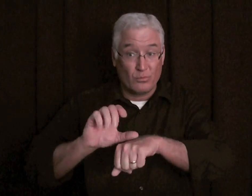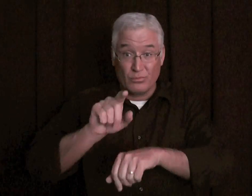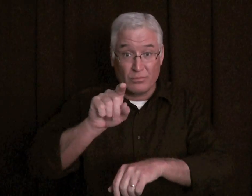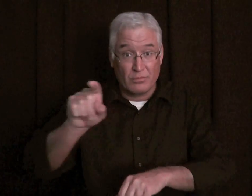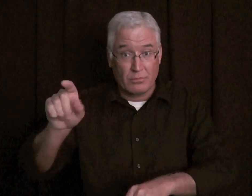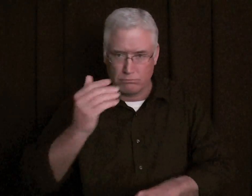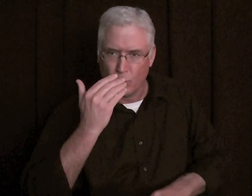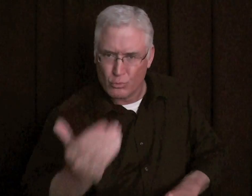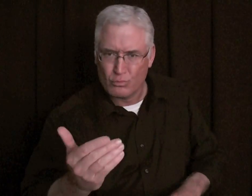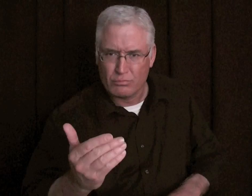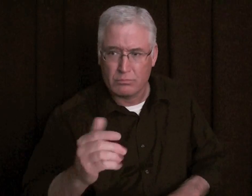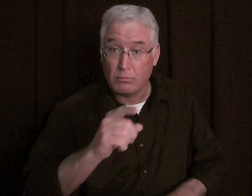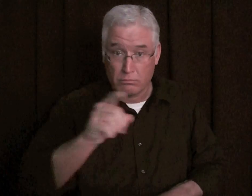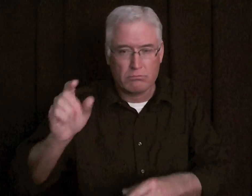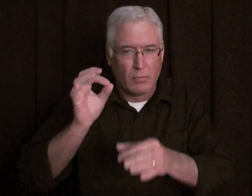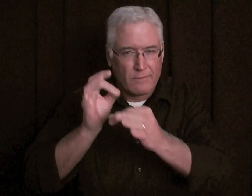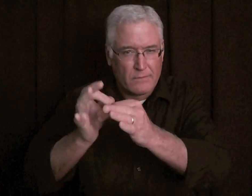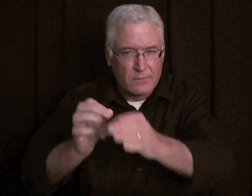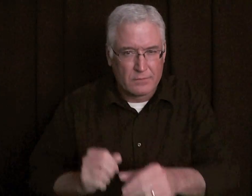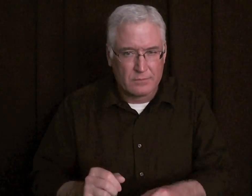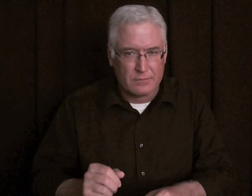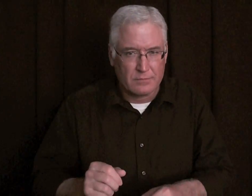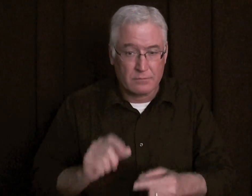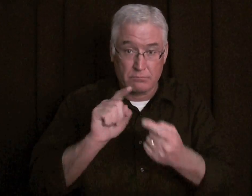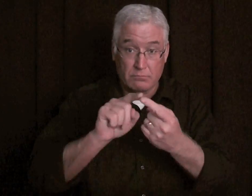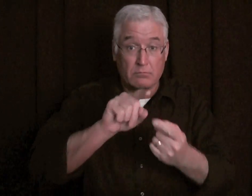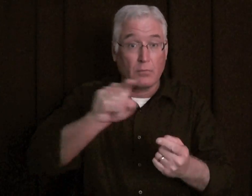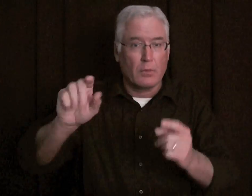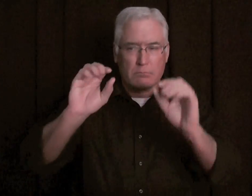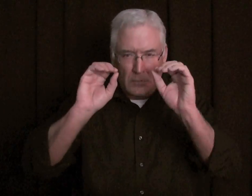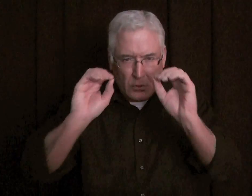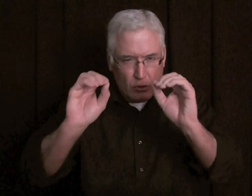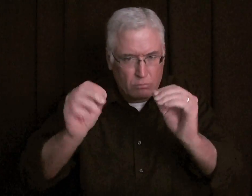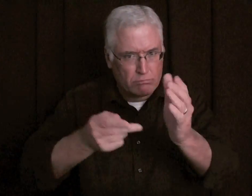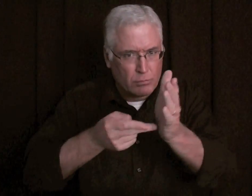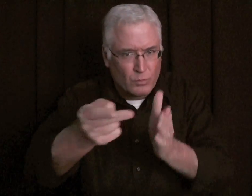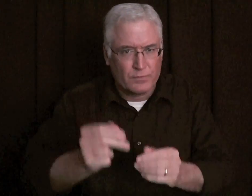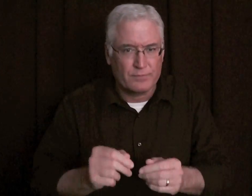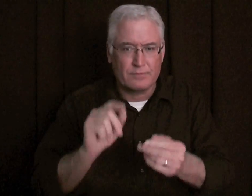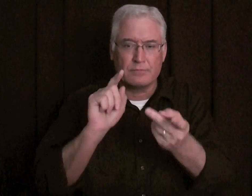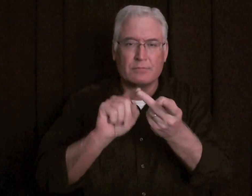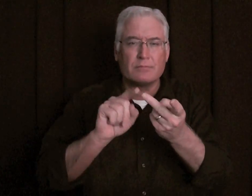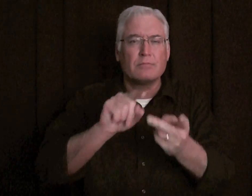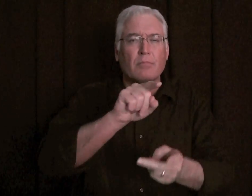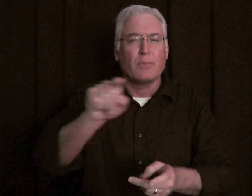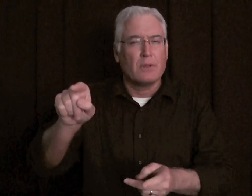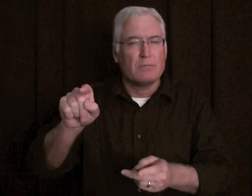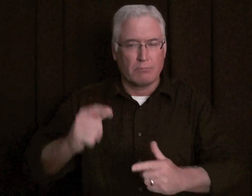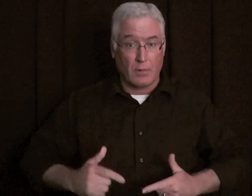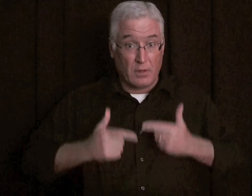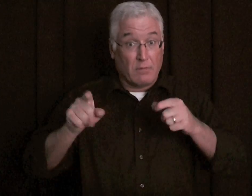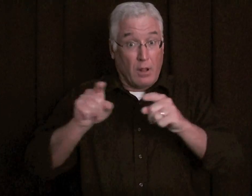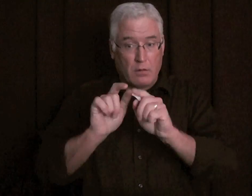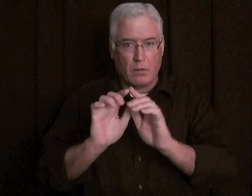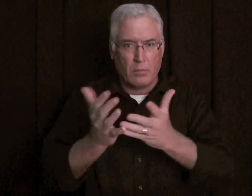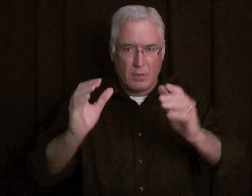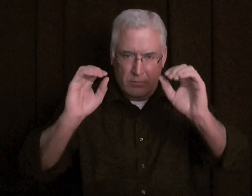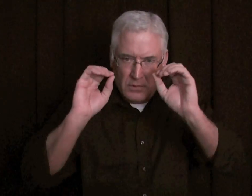There are local churches that are good. They are faithful. They teach truth. They